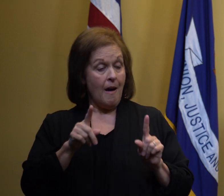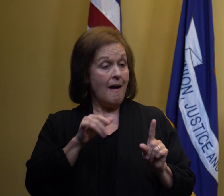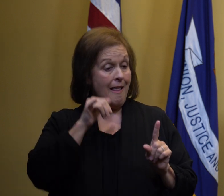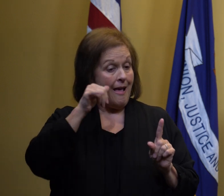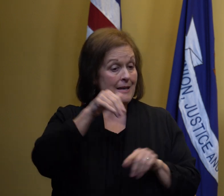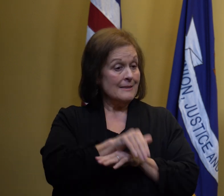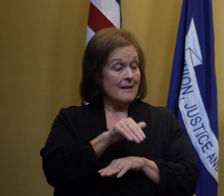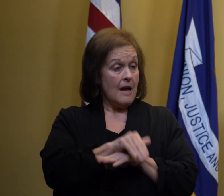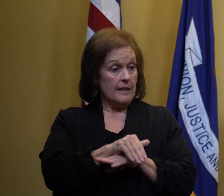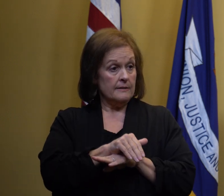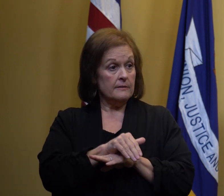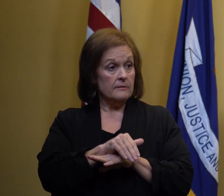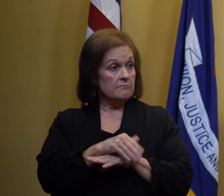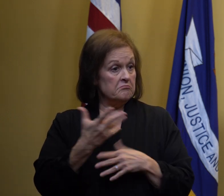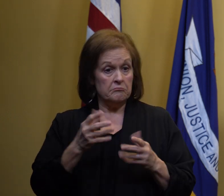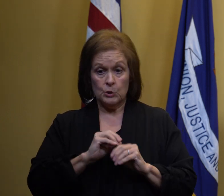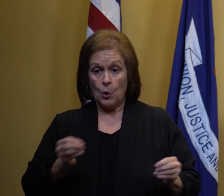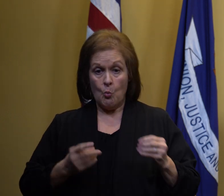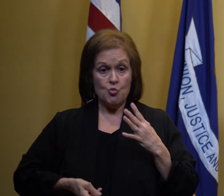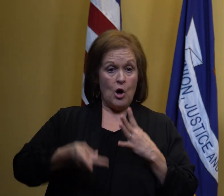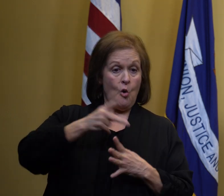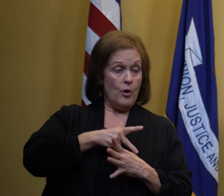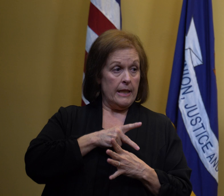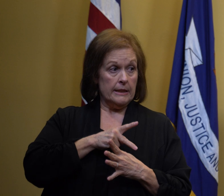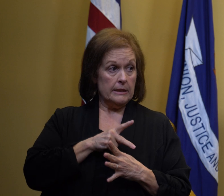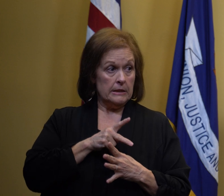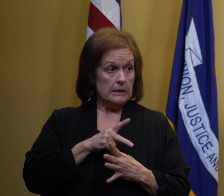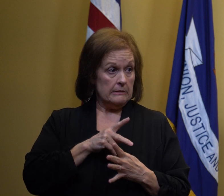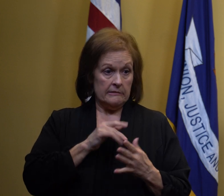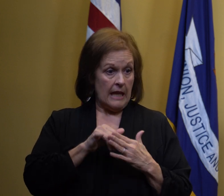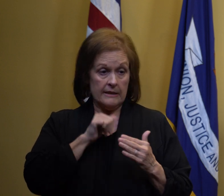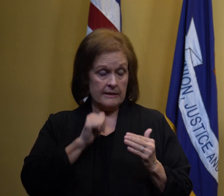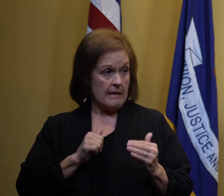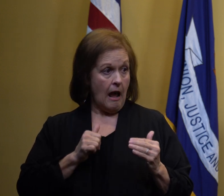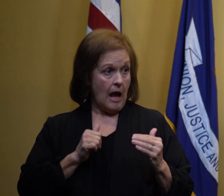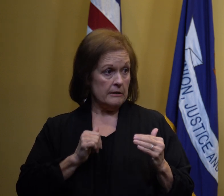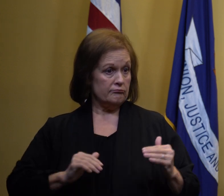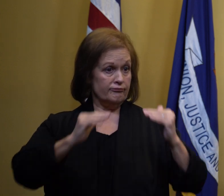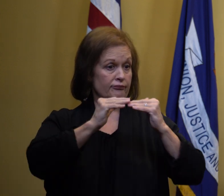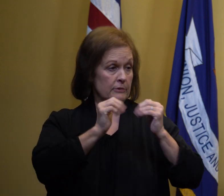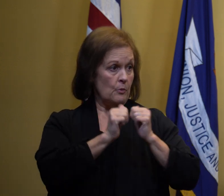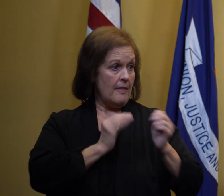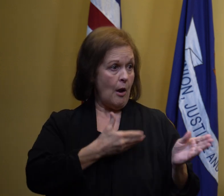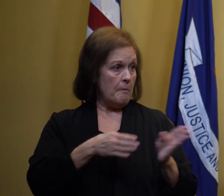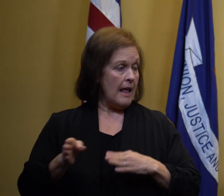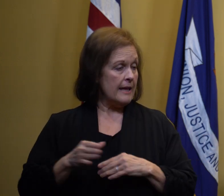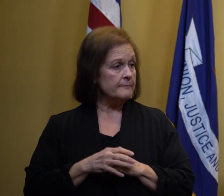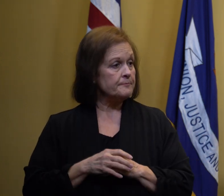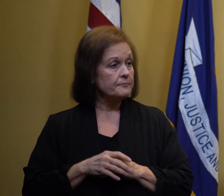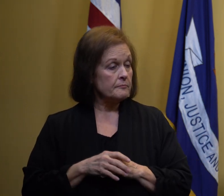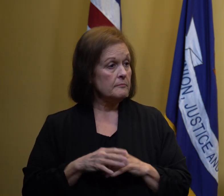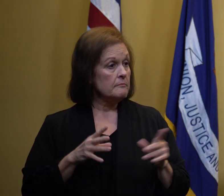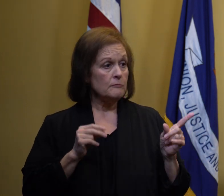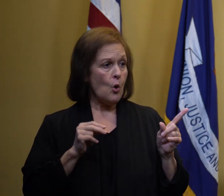night, there are no priorities that are unaligned. Expecting any major changes from your proposal? No, as